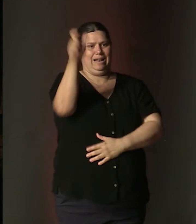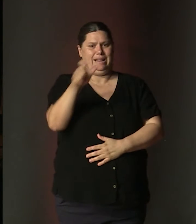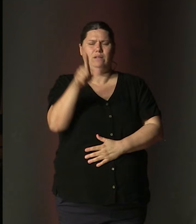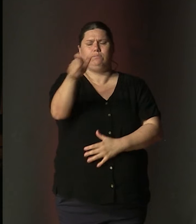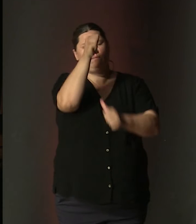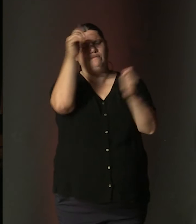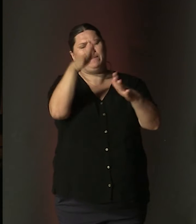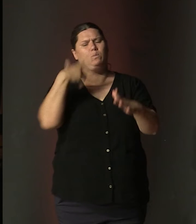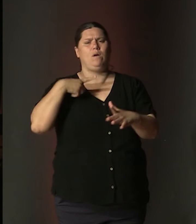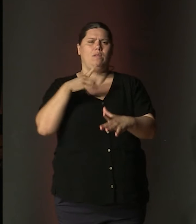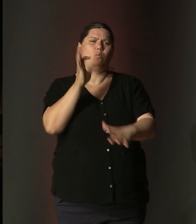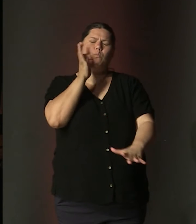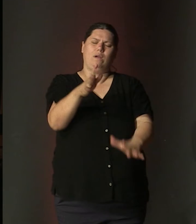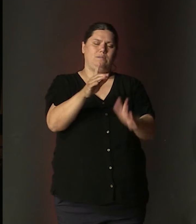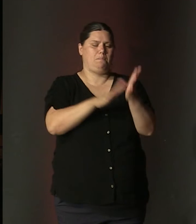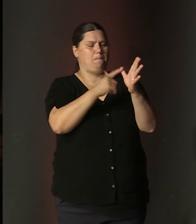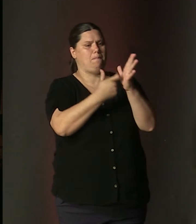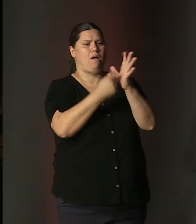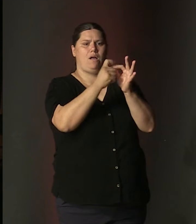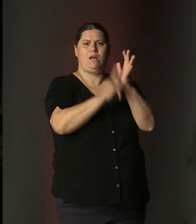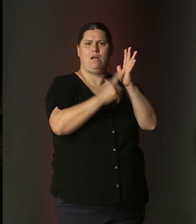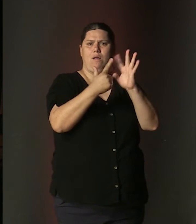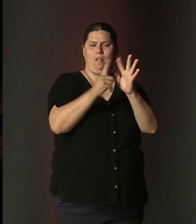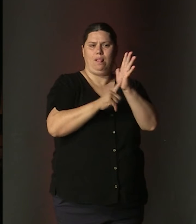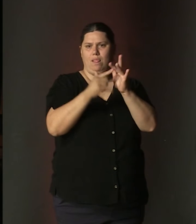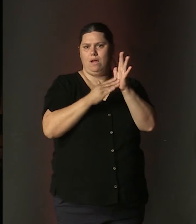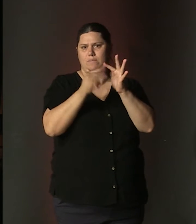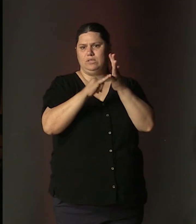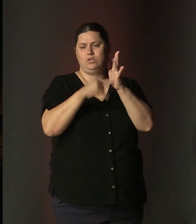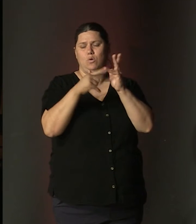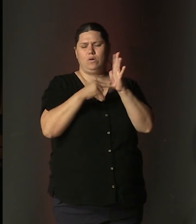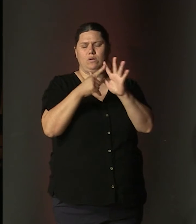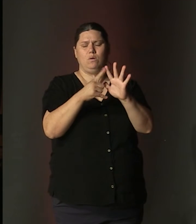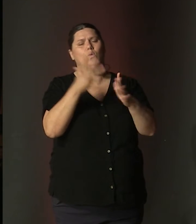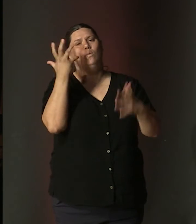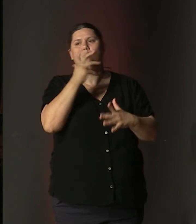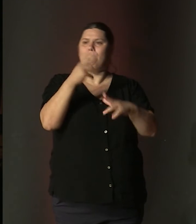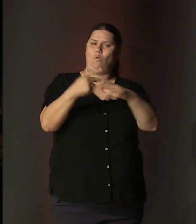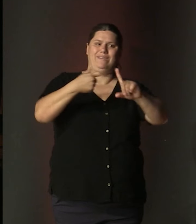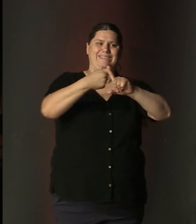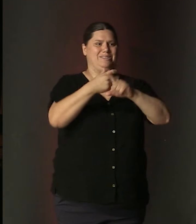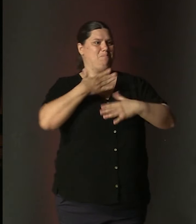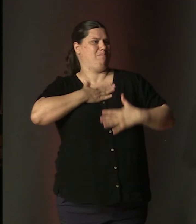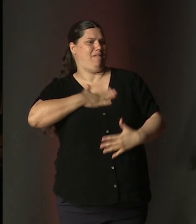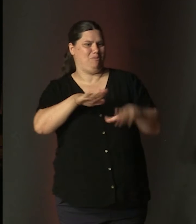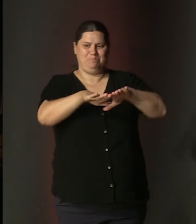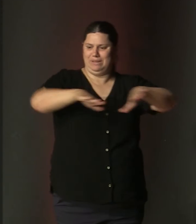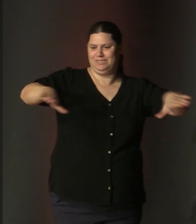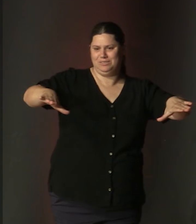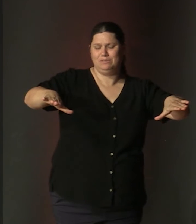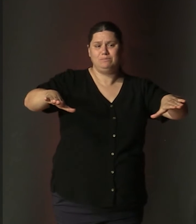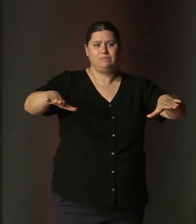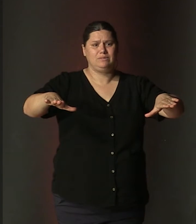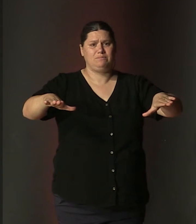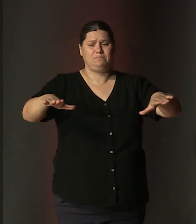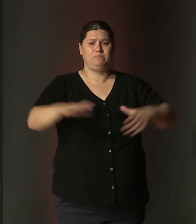the best marble limestone deposits in the world, with Carrara white marble in demand for kitchen and bathroom benchtops.